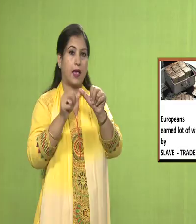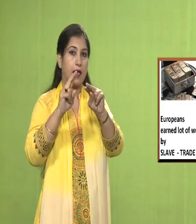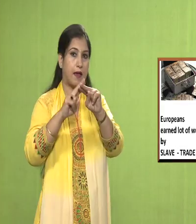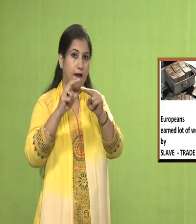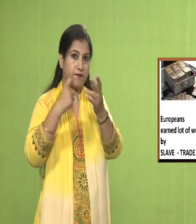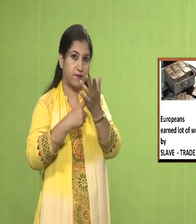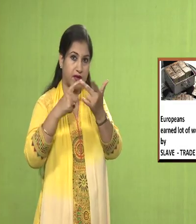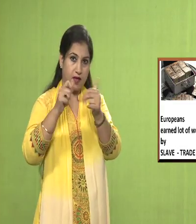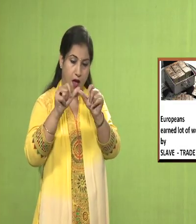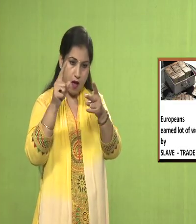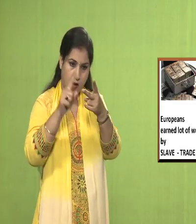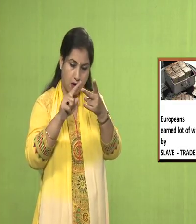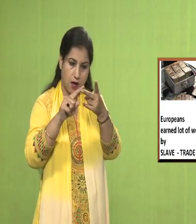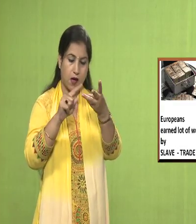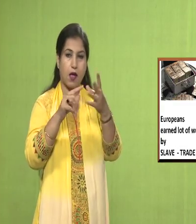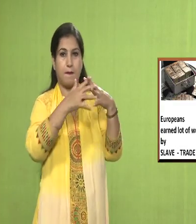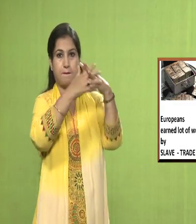and America.